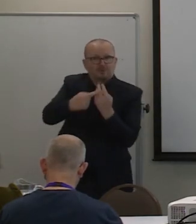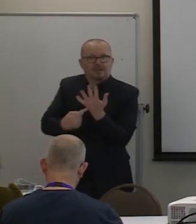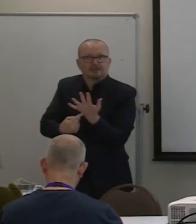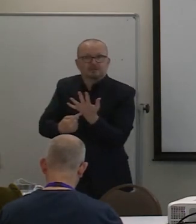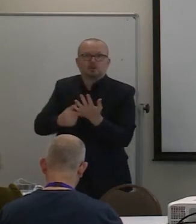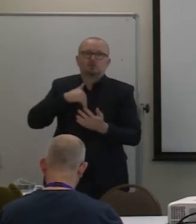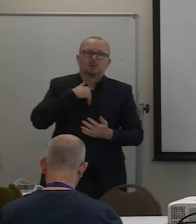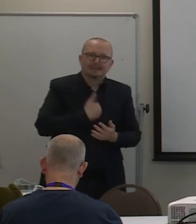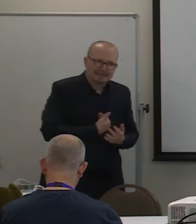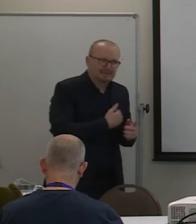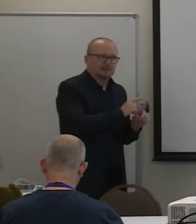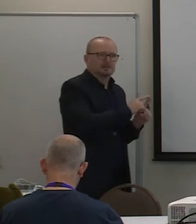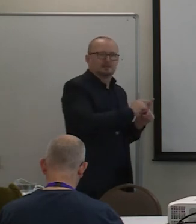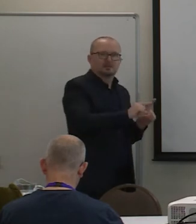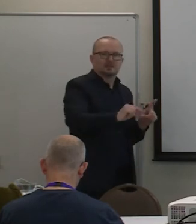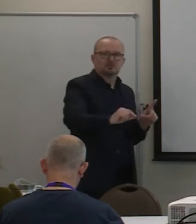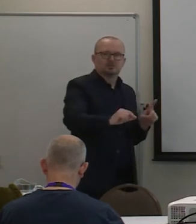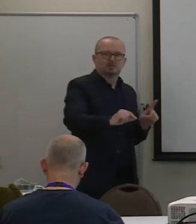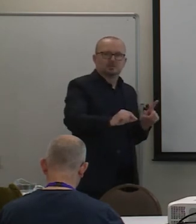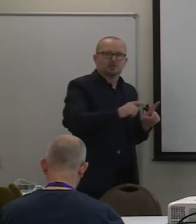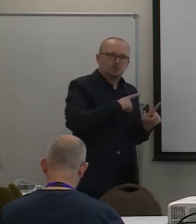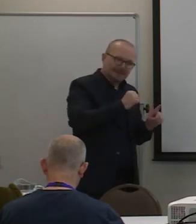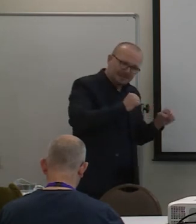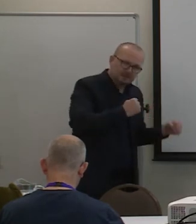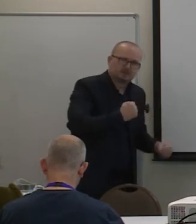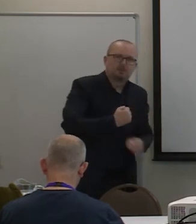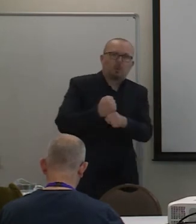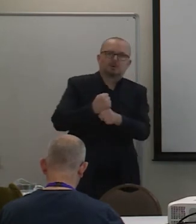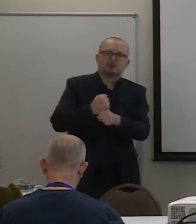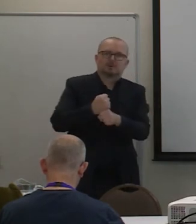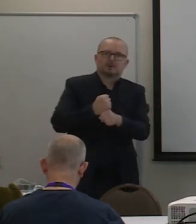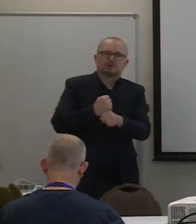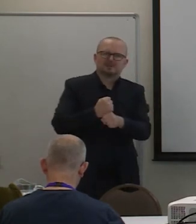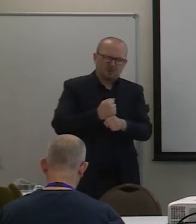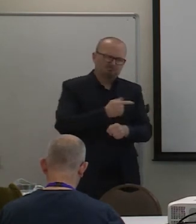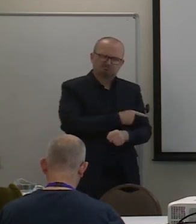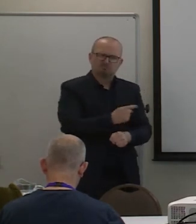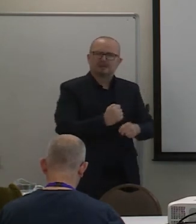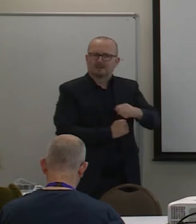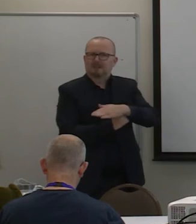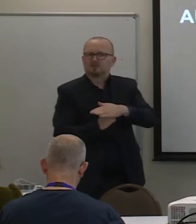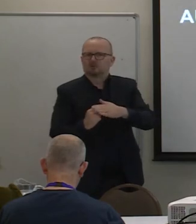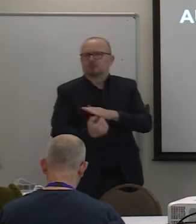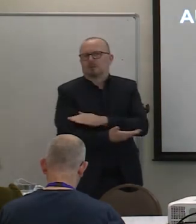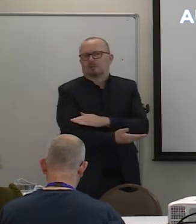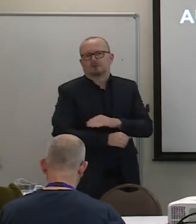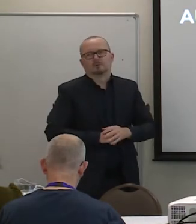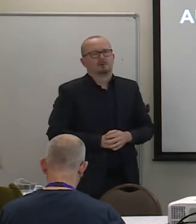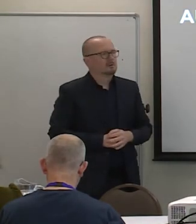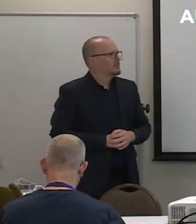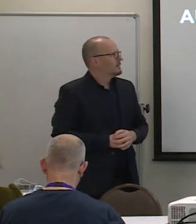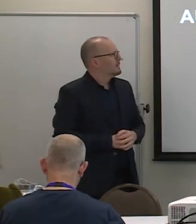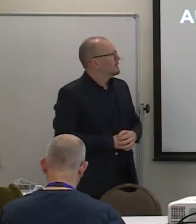it. So it is a foundational element of what a modern organization is.